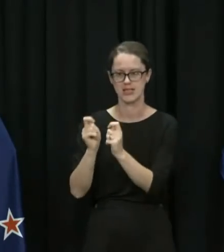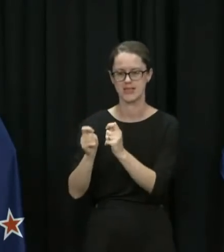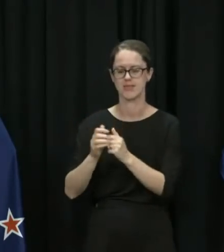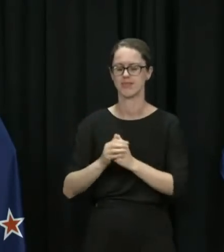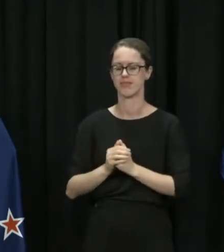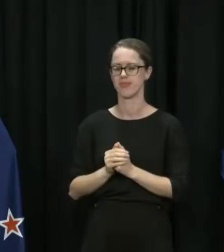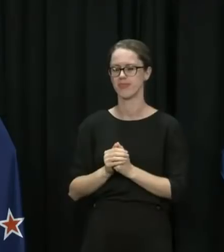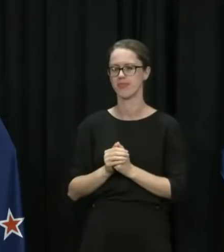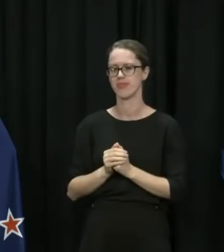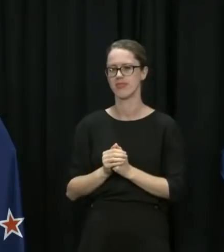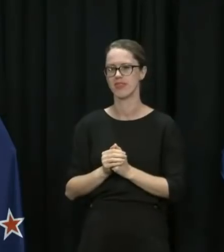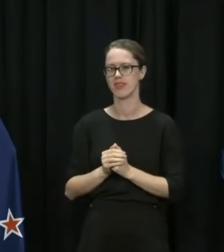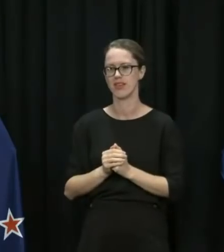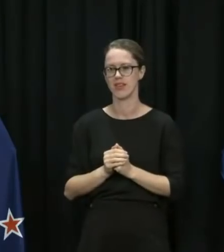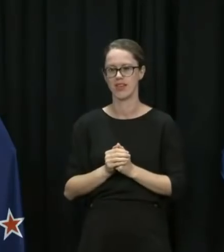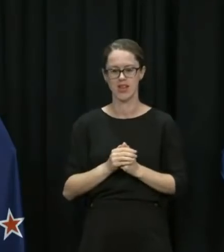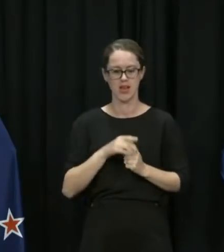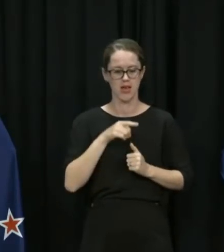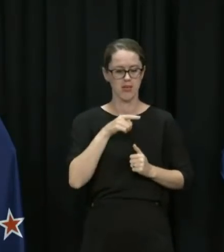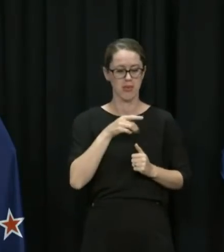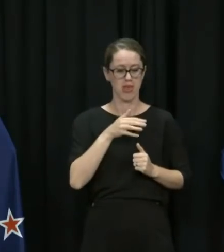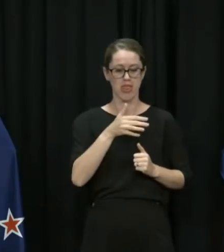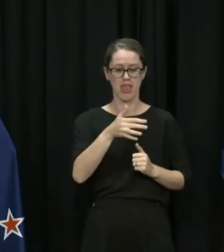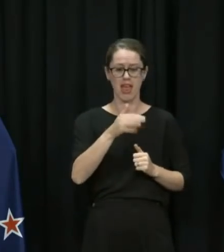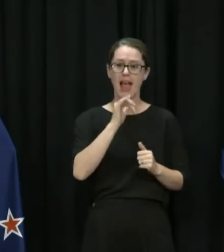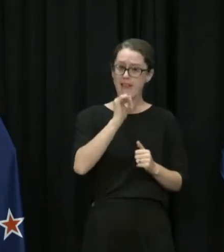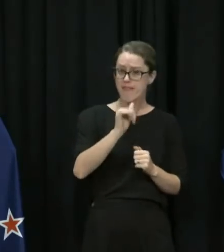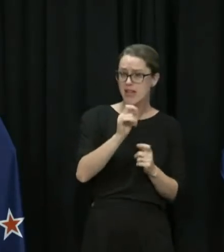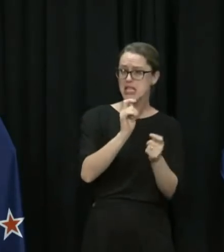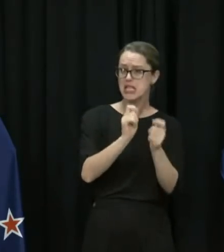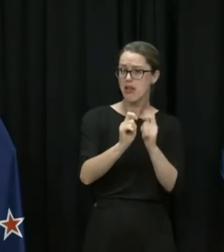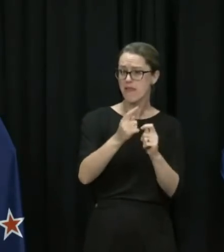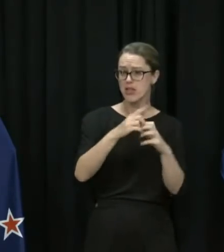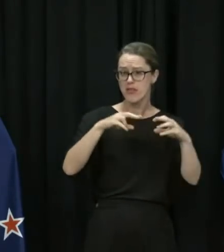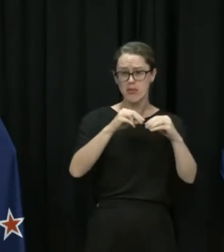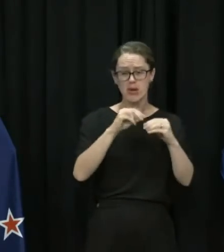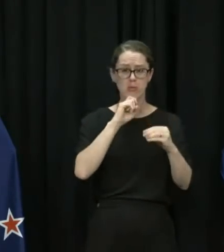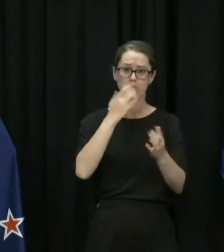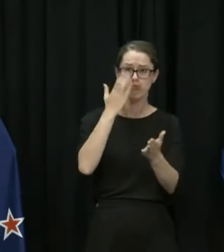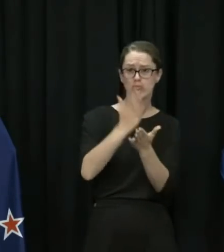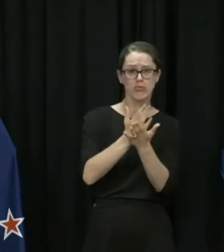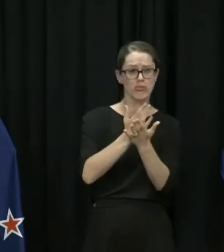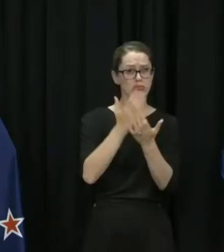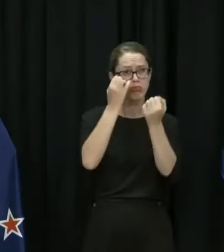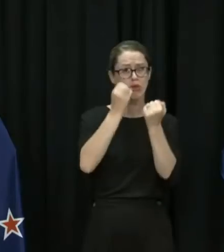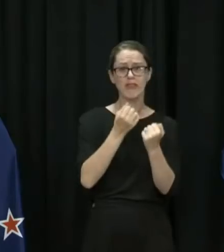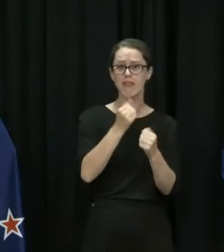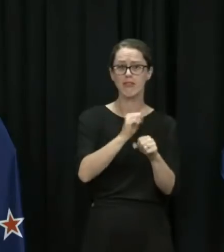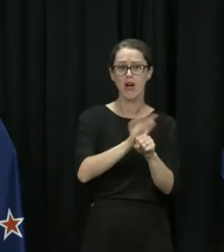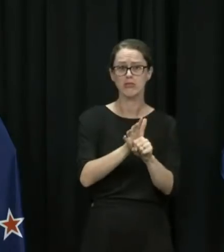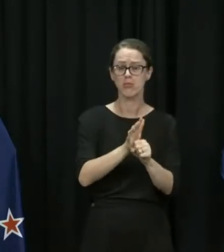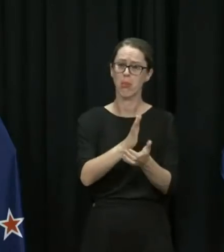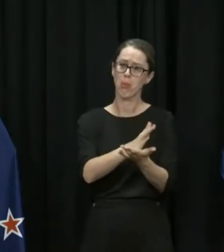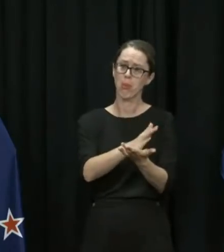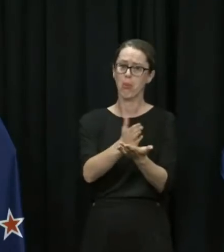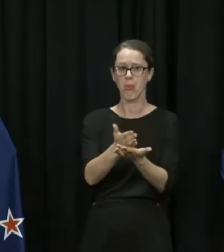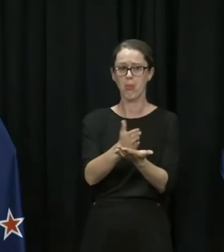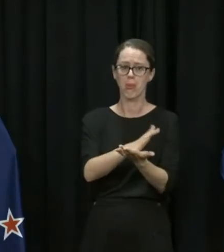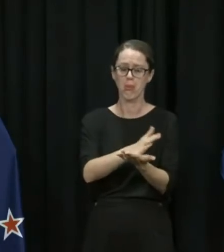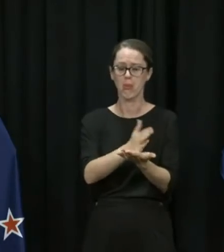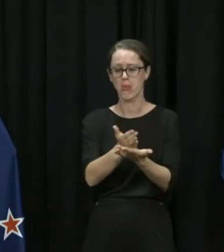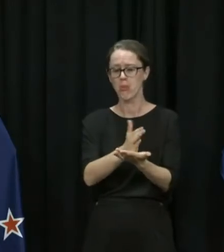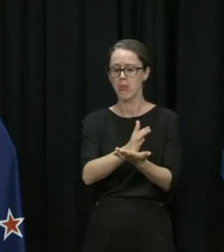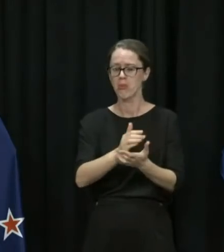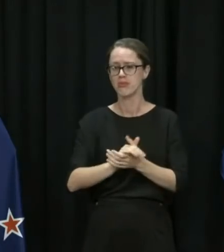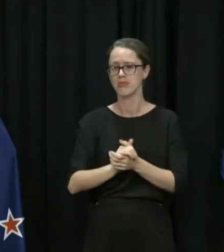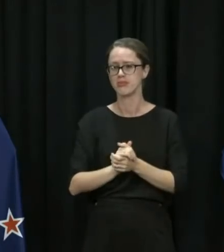that even then it's not guaranteed that test necessarily would have demonstrated that they had COVID at that point. However, that is not to say